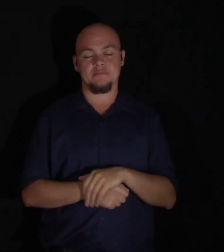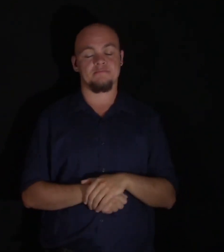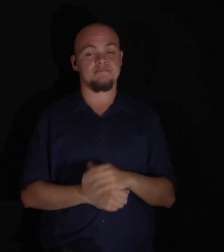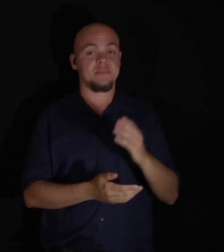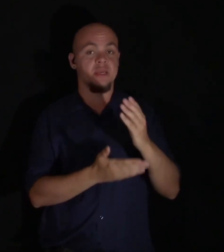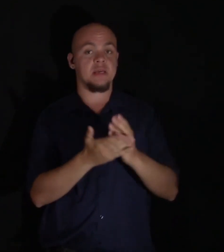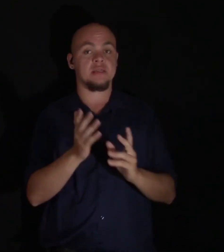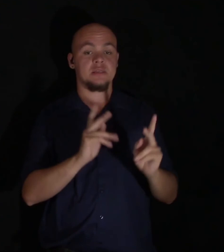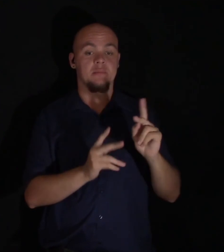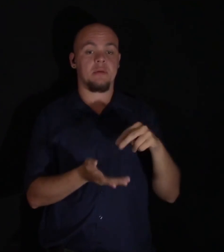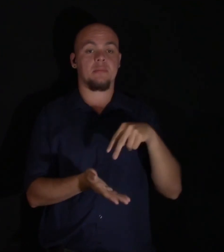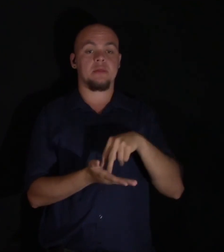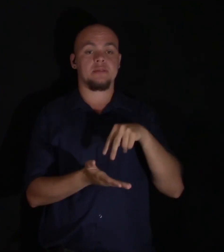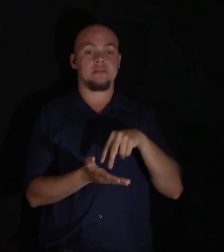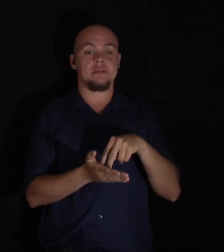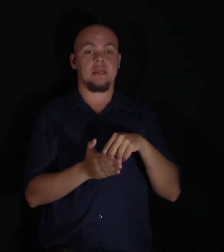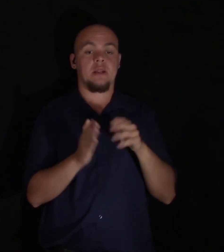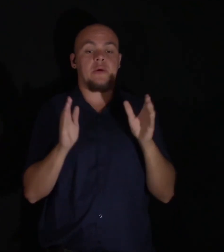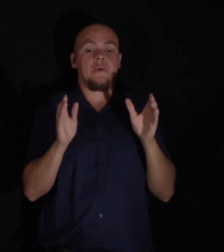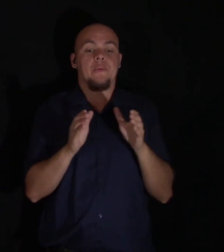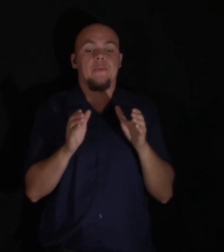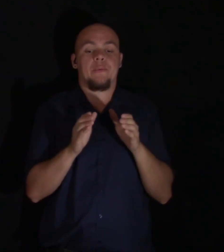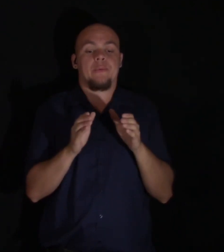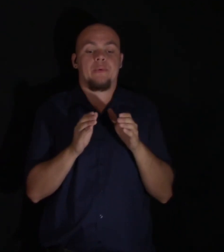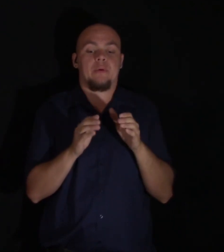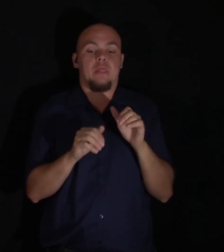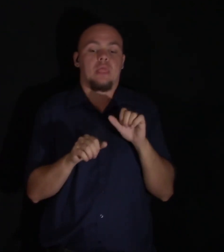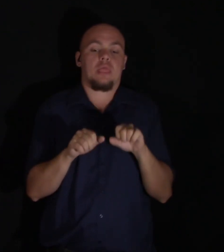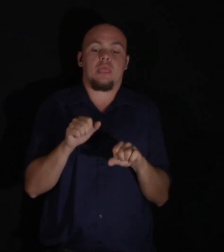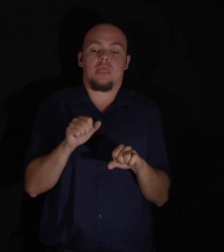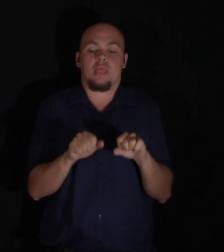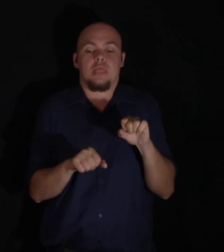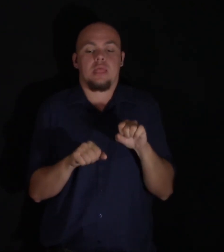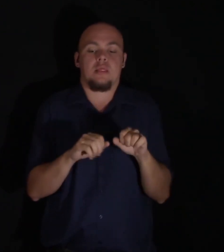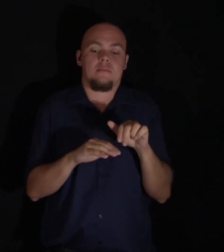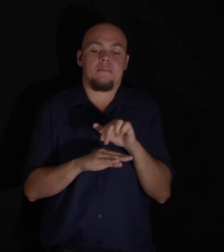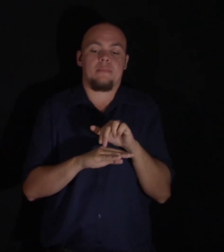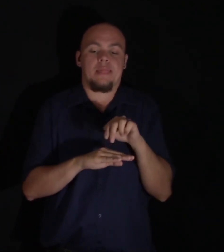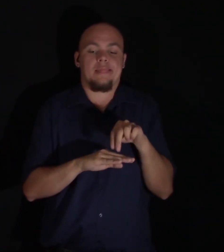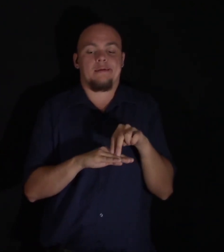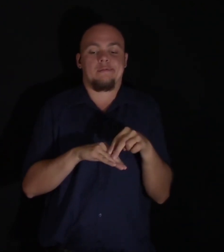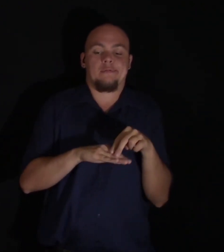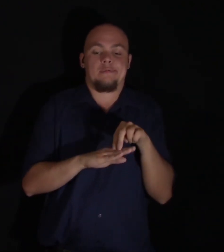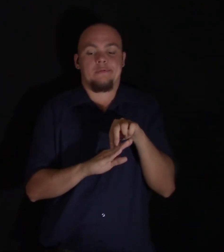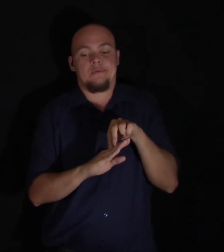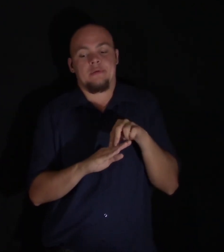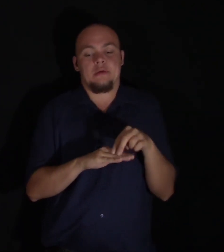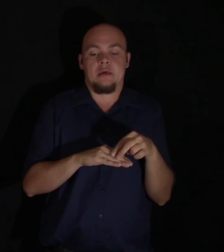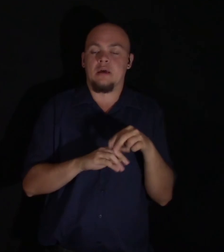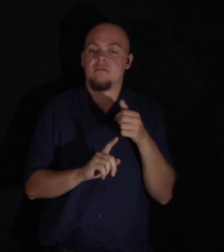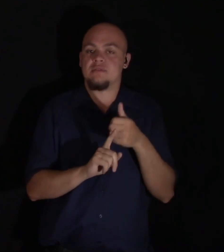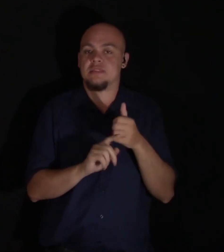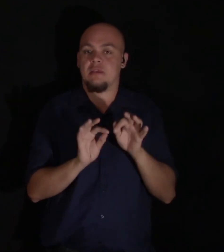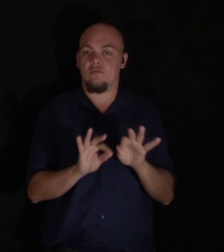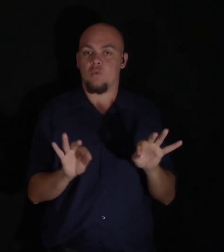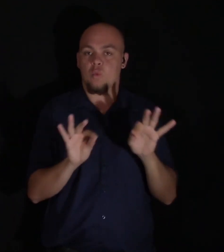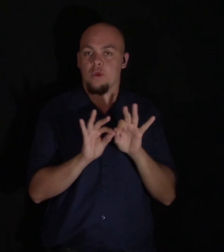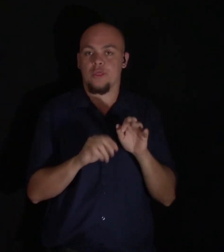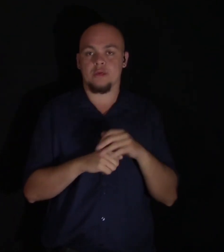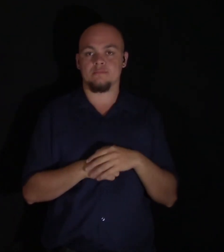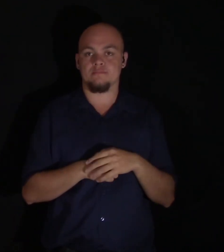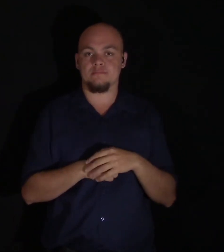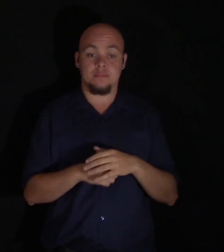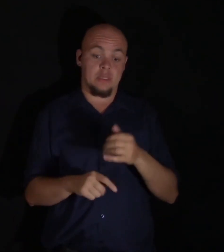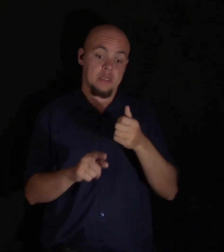people stand on a small, rickety platform of self-worth. They can't